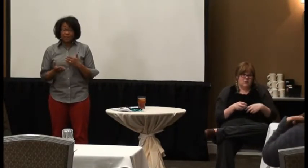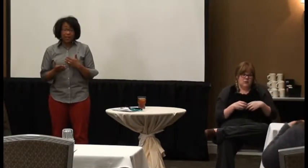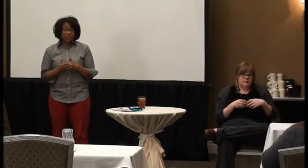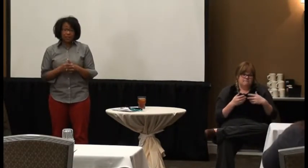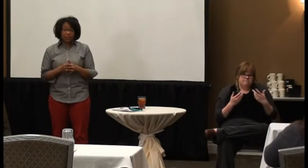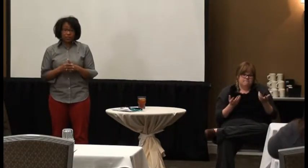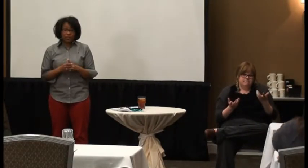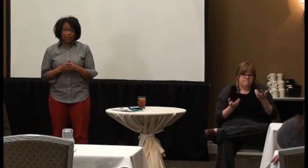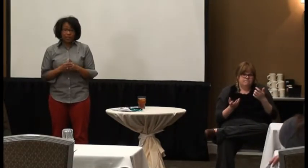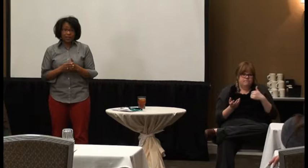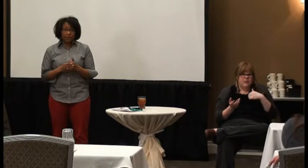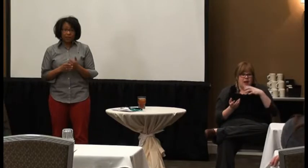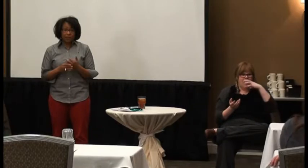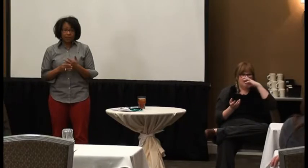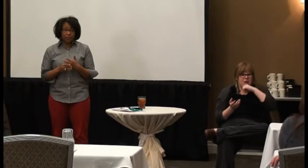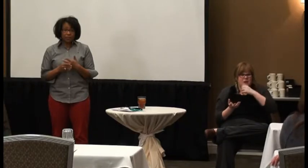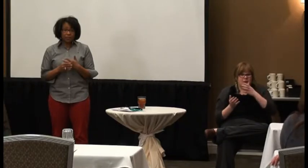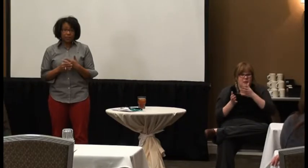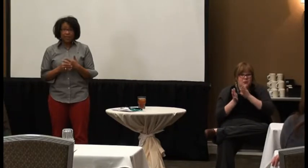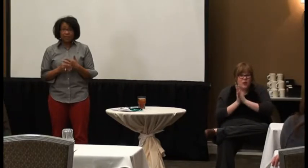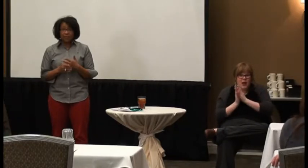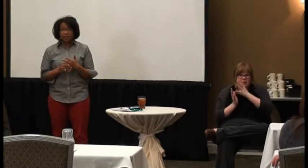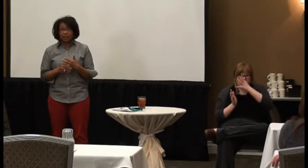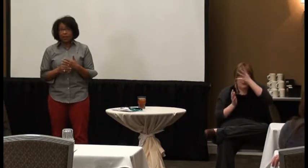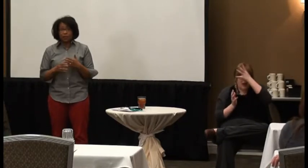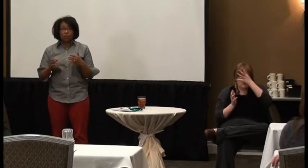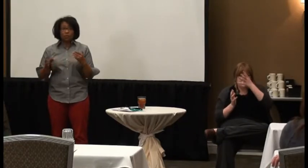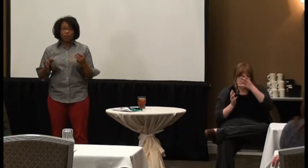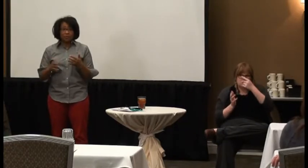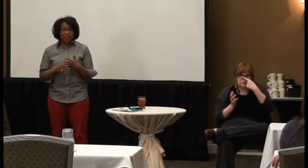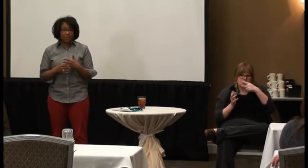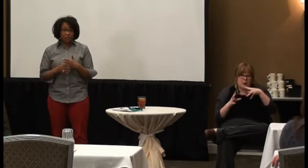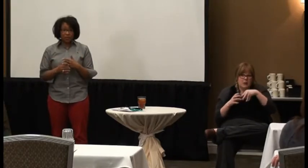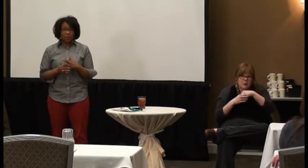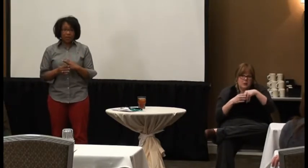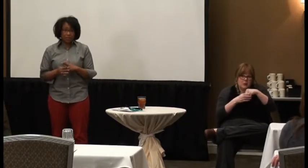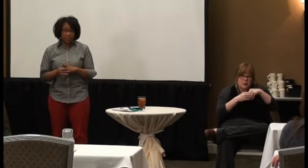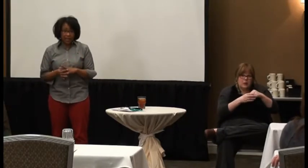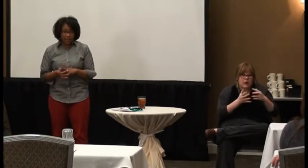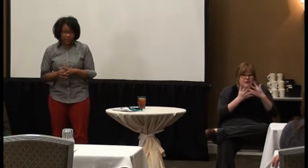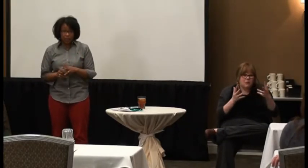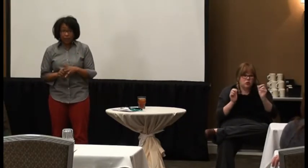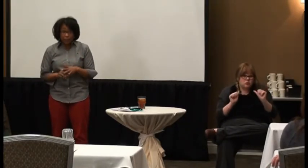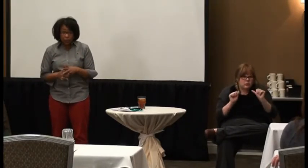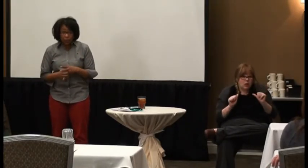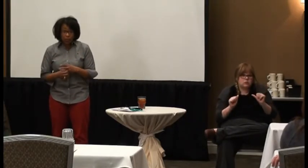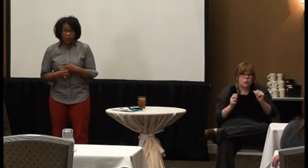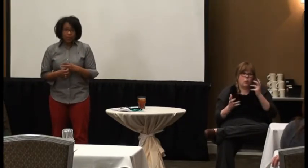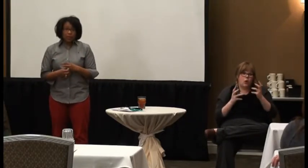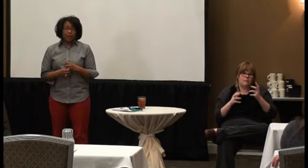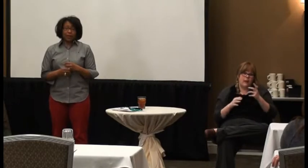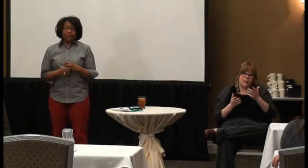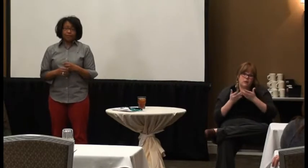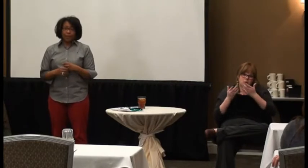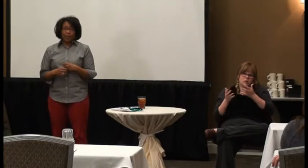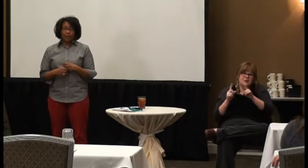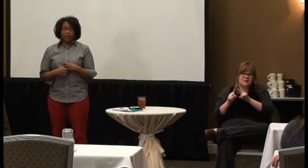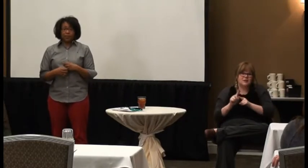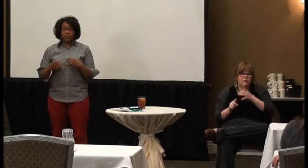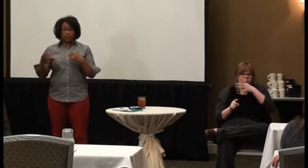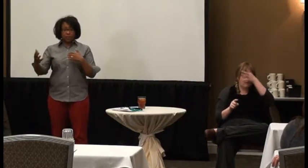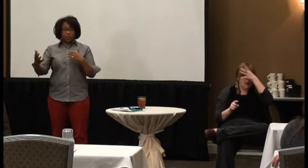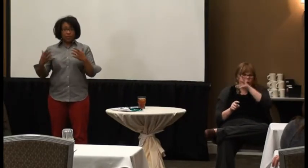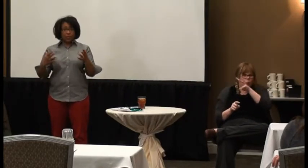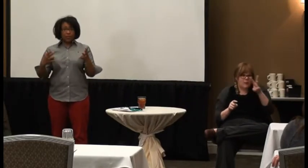And I just ask parents to try to get involved in as many things as they can. Go on websites, go on parent sites that are reputable,